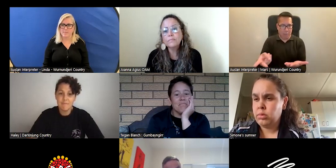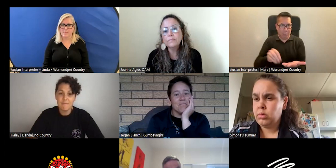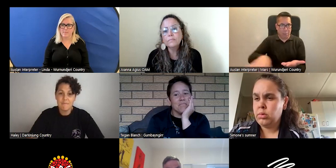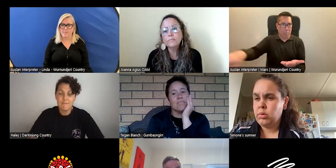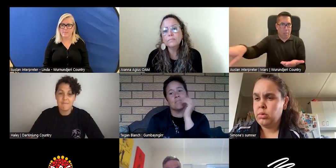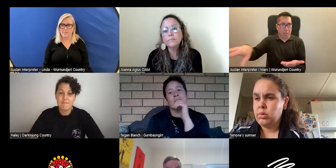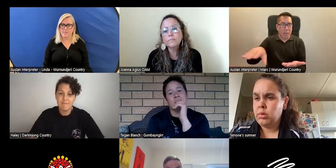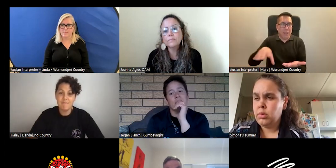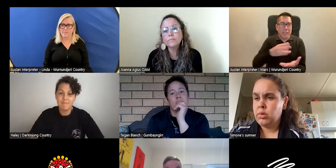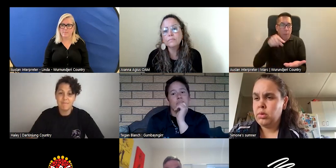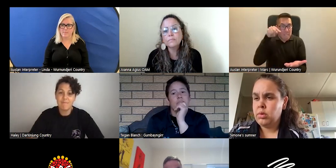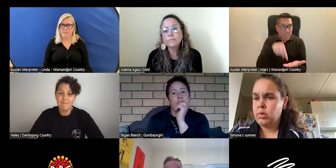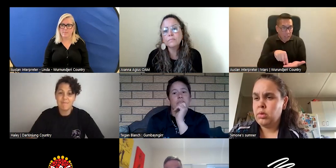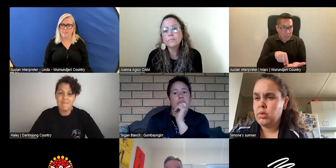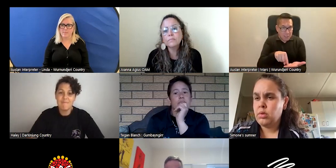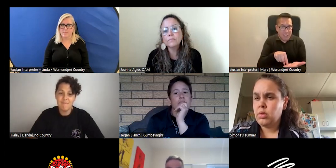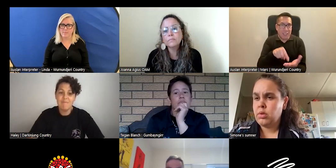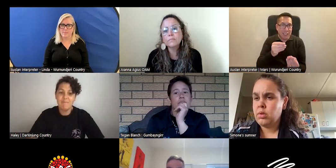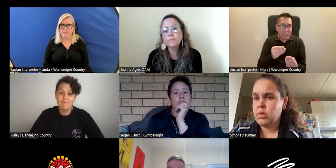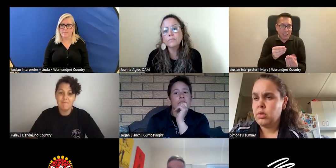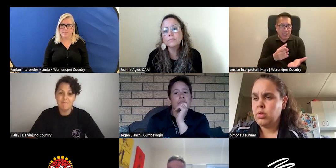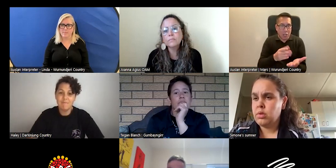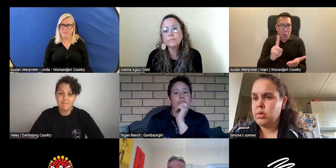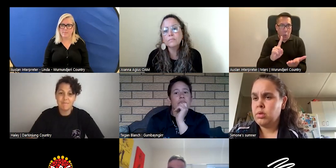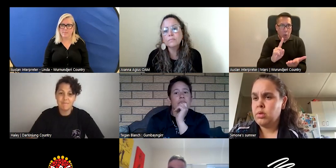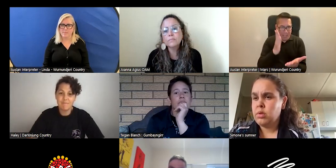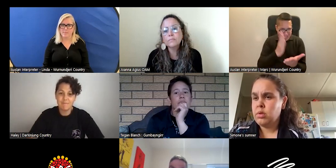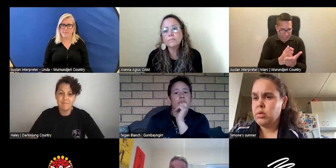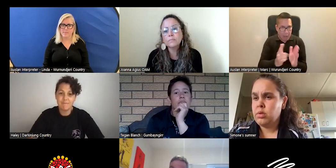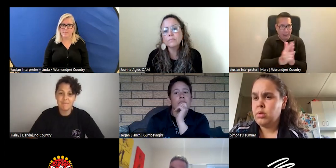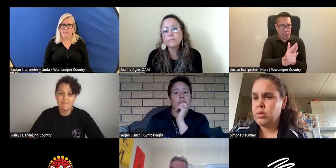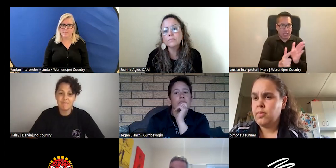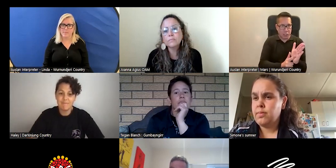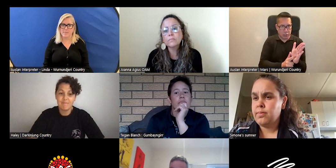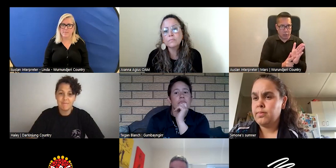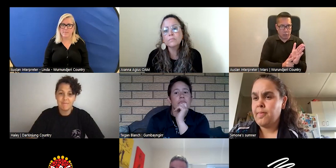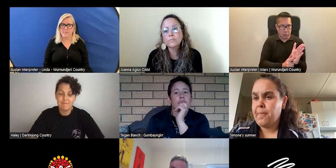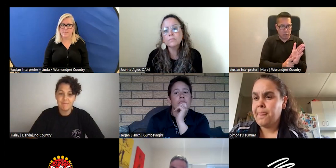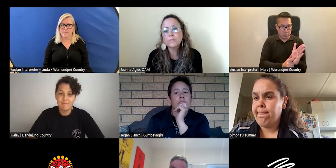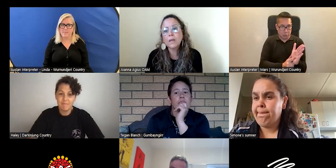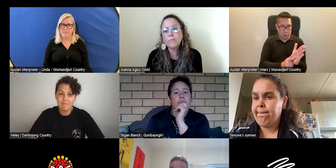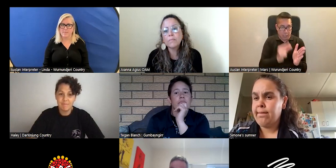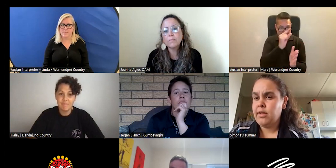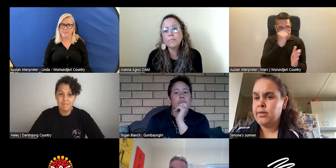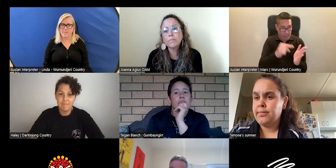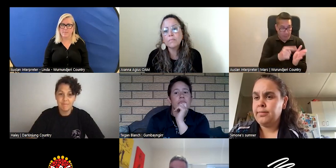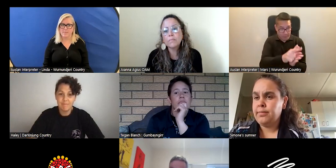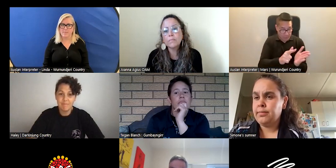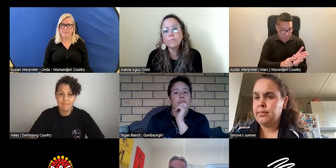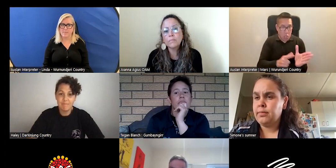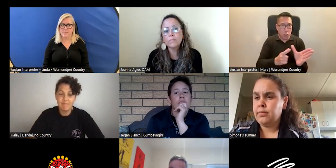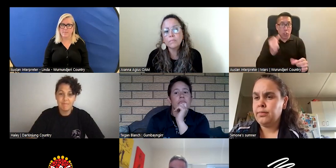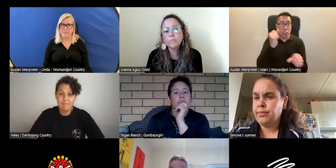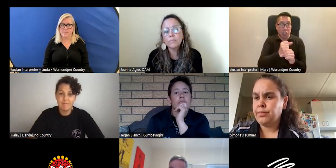to the intended legislation. And the Attorney General tabled the